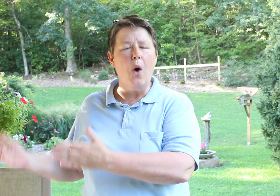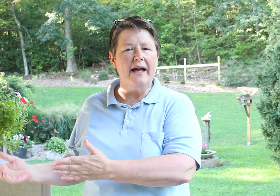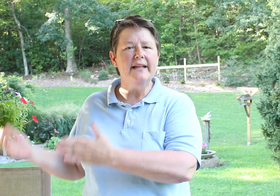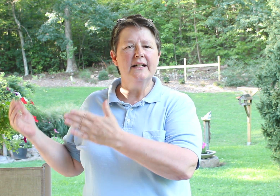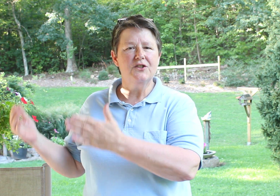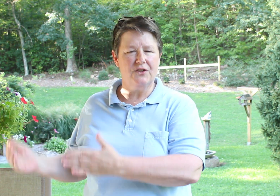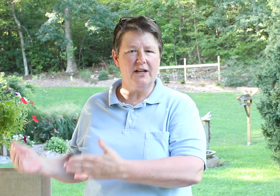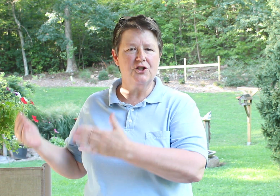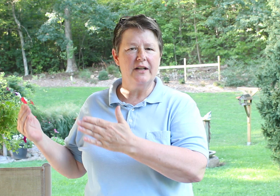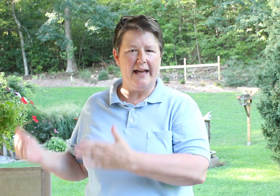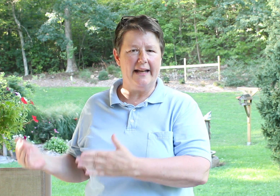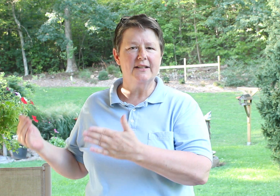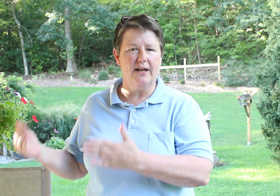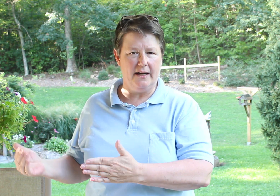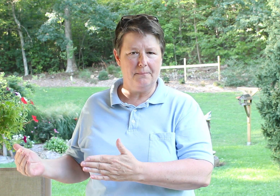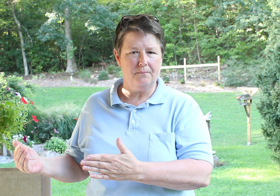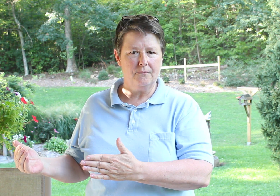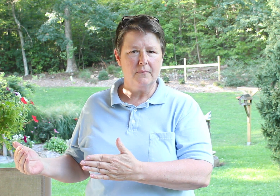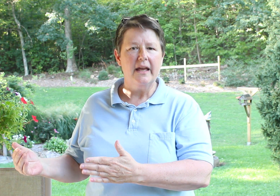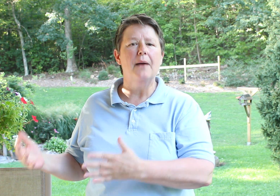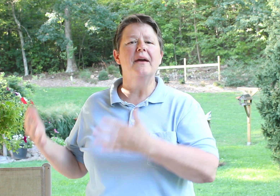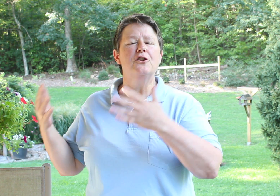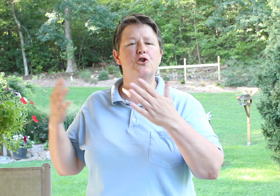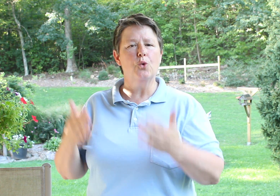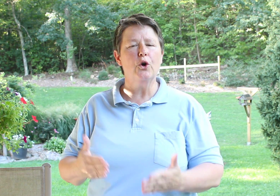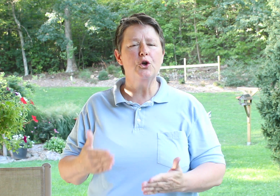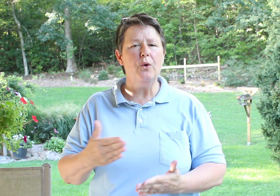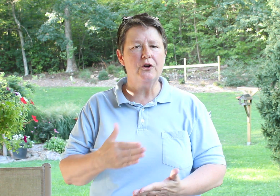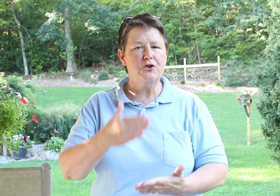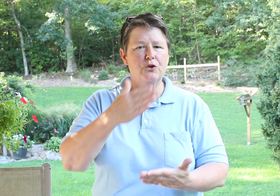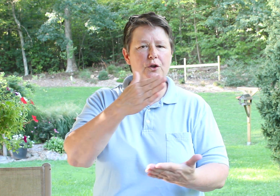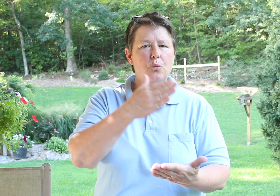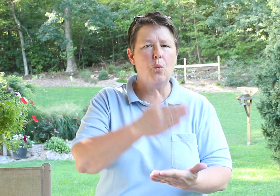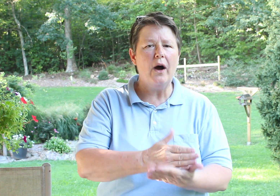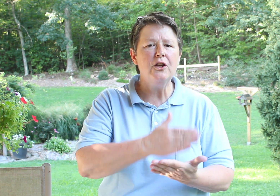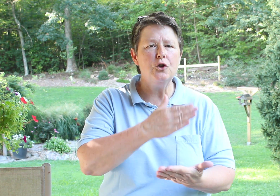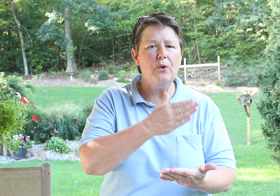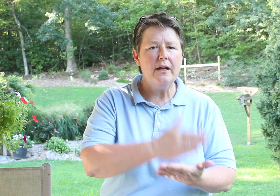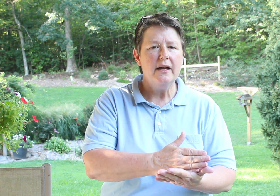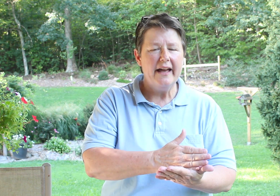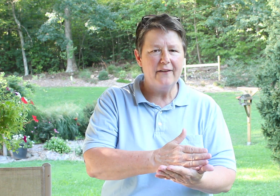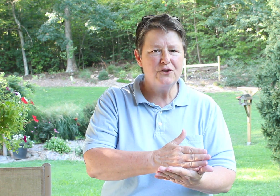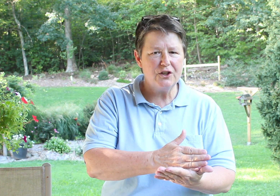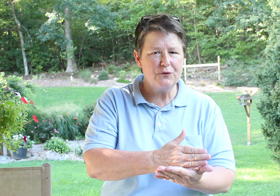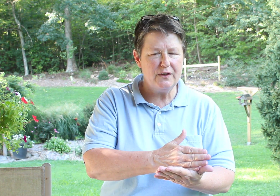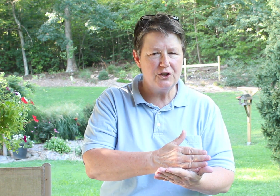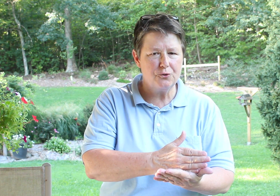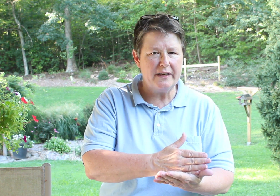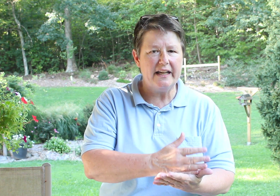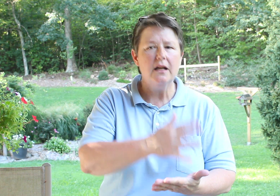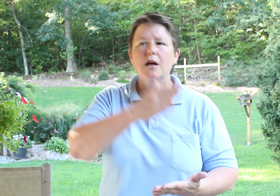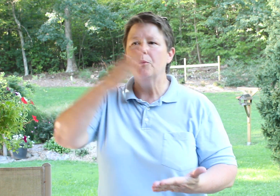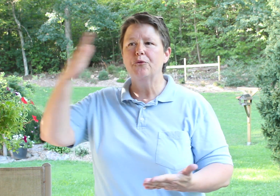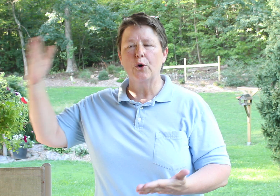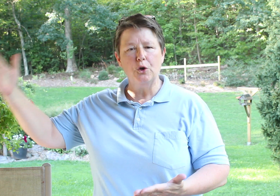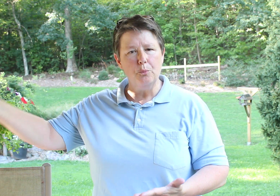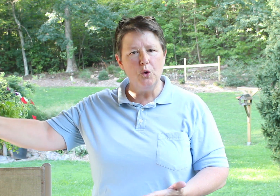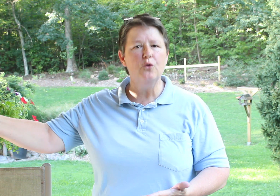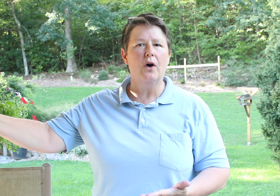one section at a time and make sure you understood what you have just finished reading before you move